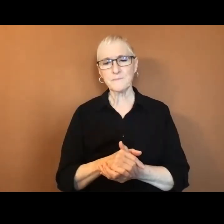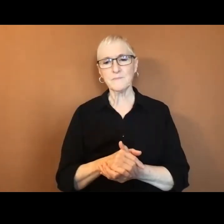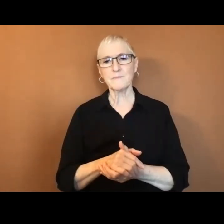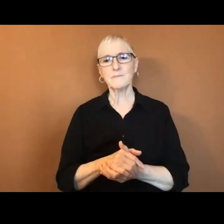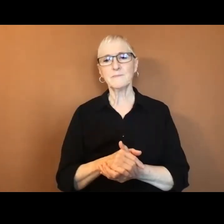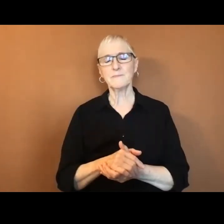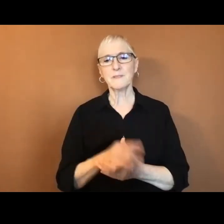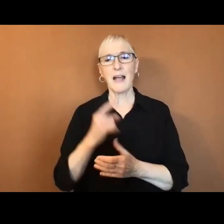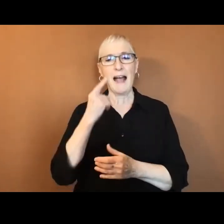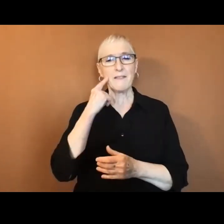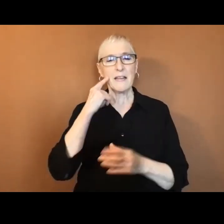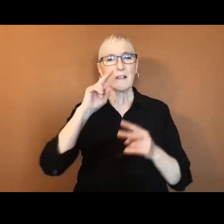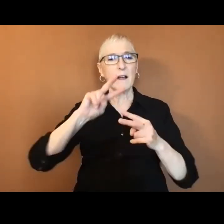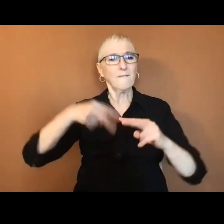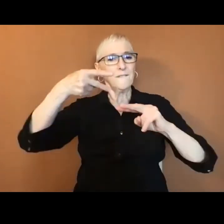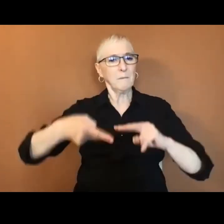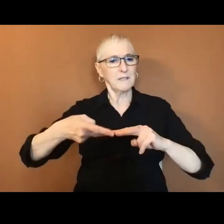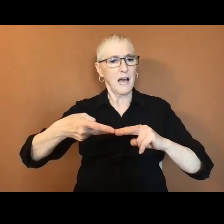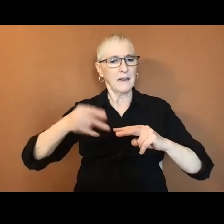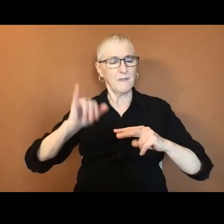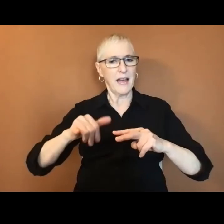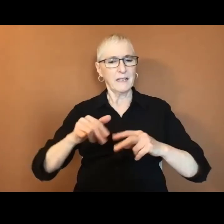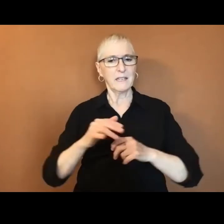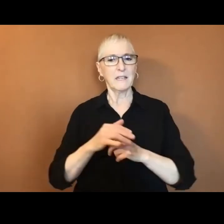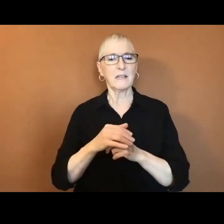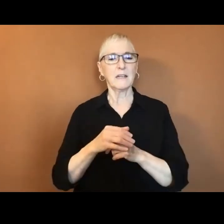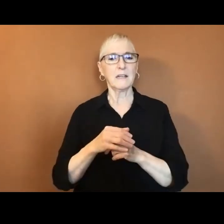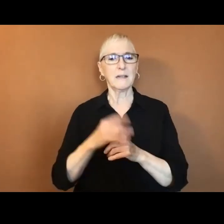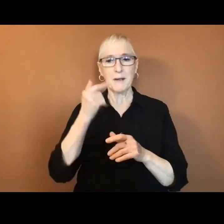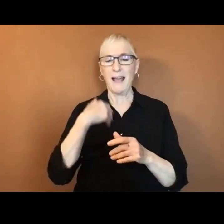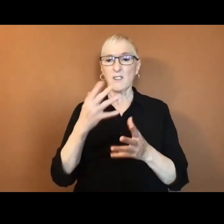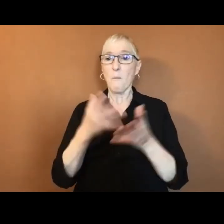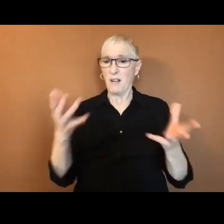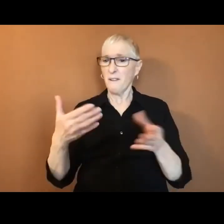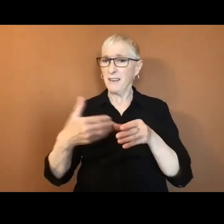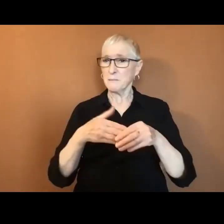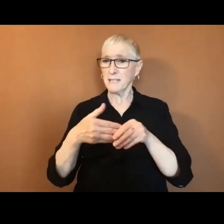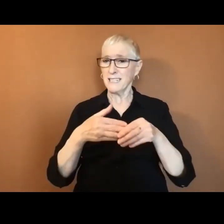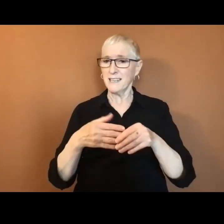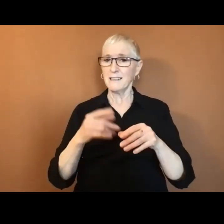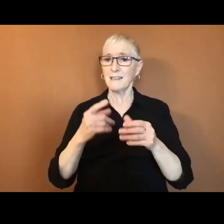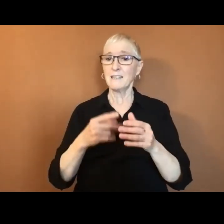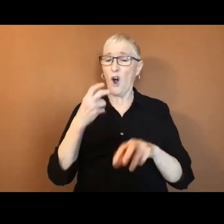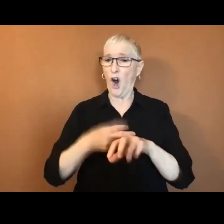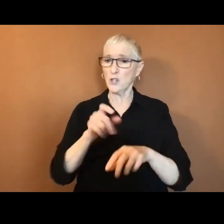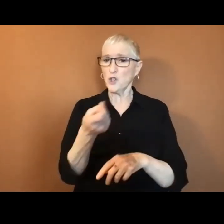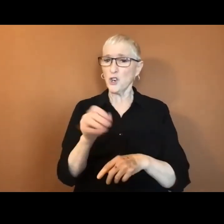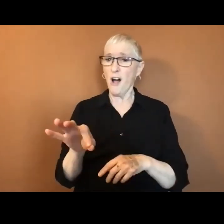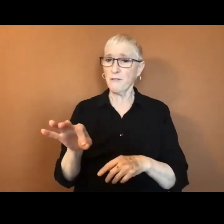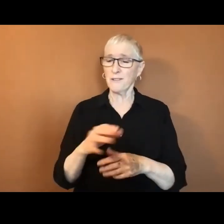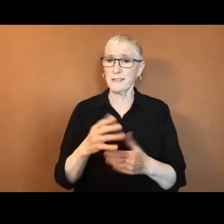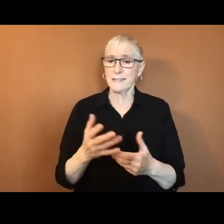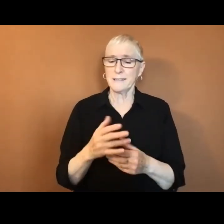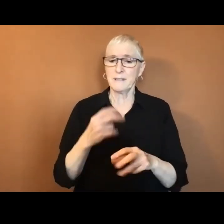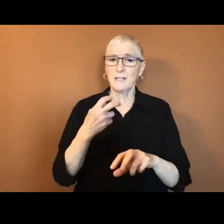I think the flip side of that coin is that because there is so much flexibility, it's hard to turn off. So it's hard to